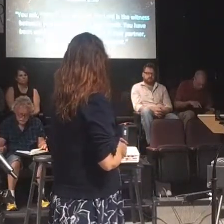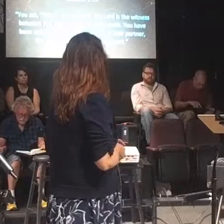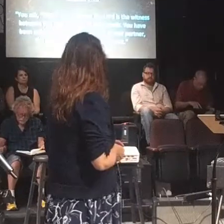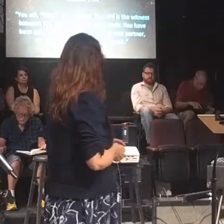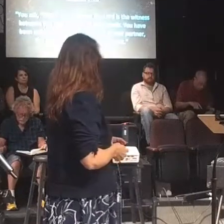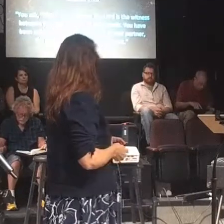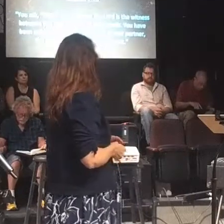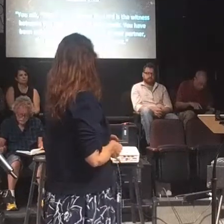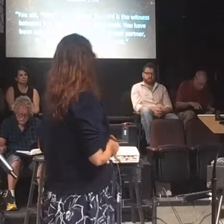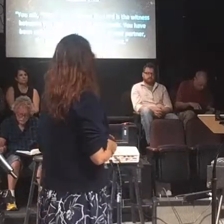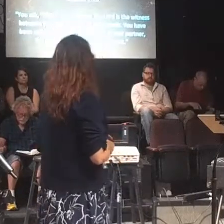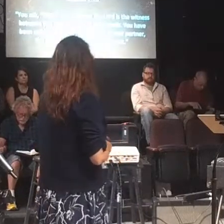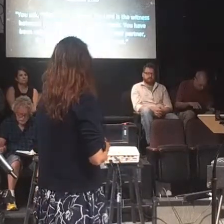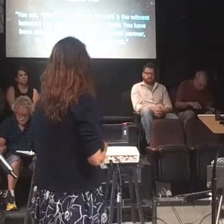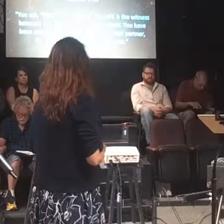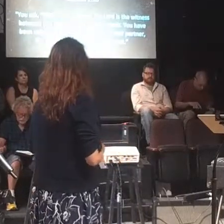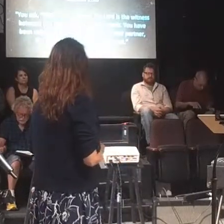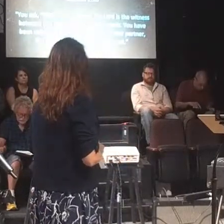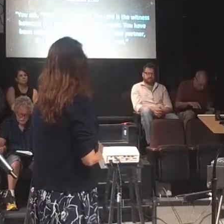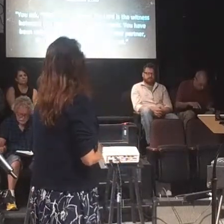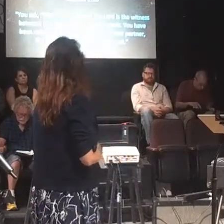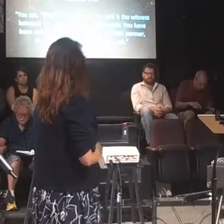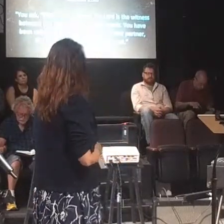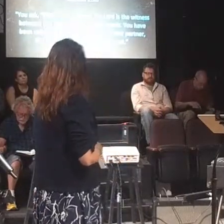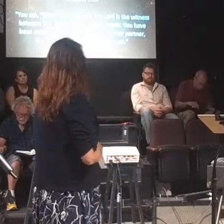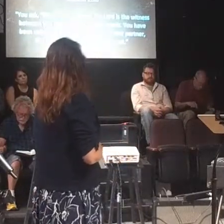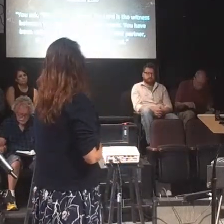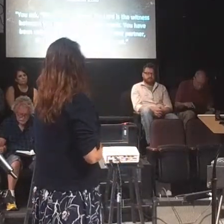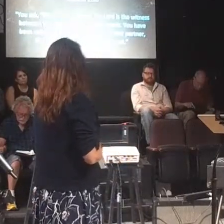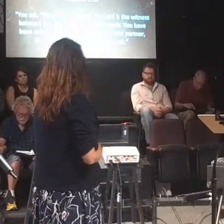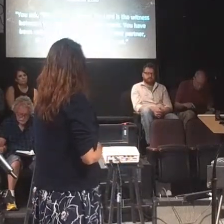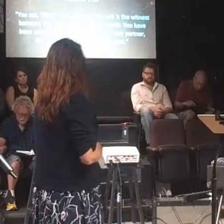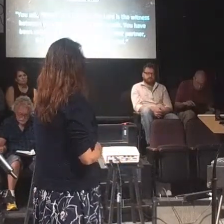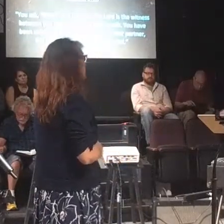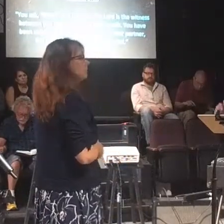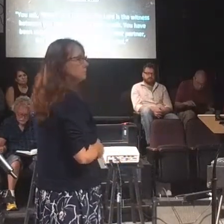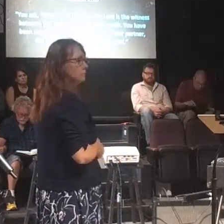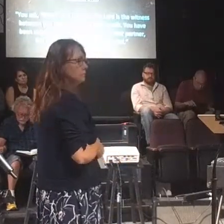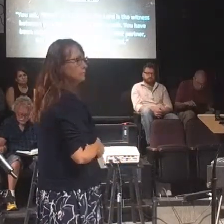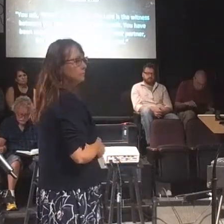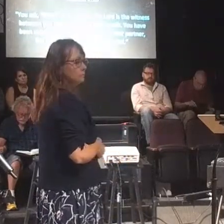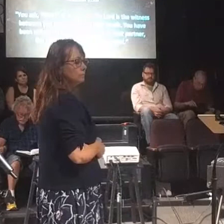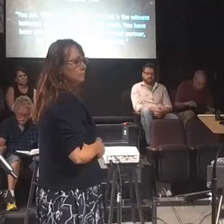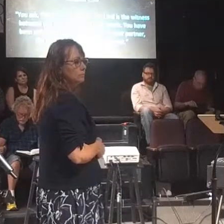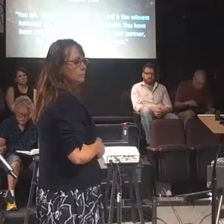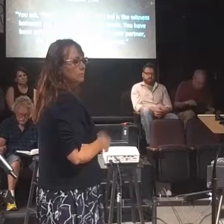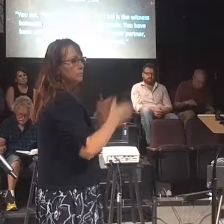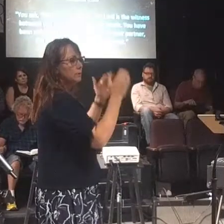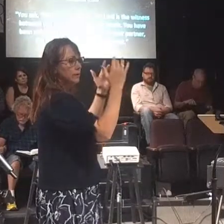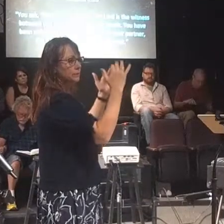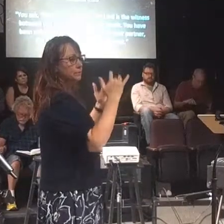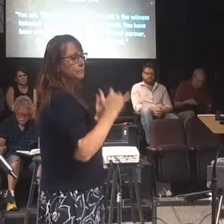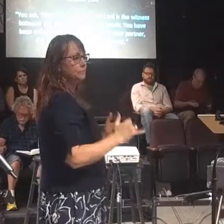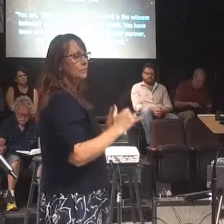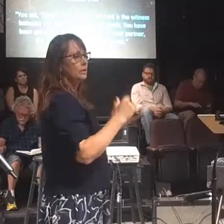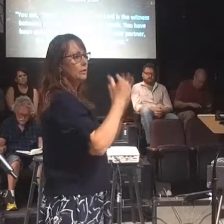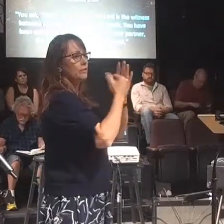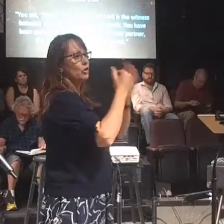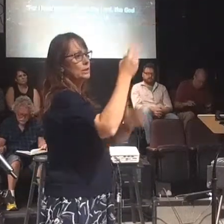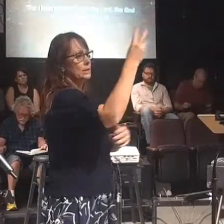unfaithful to her, though she is your partner, the wife of your marriage covenant. And then you skip a little bit down to verse